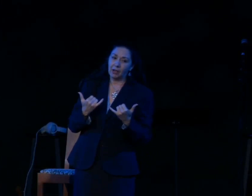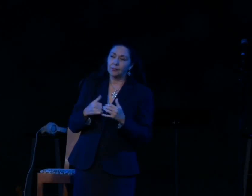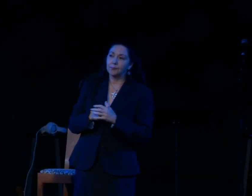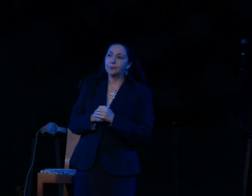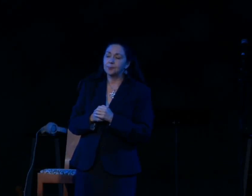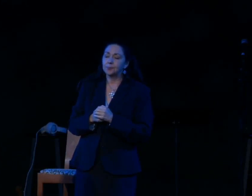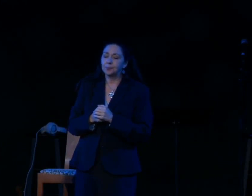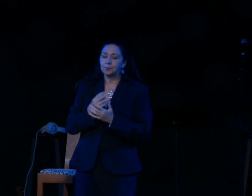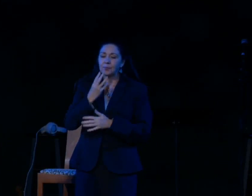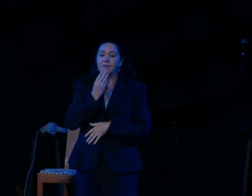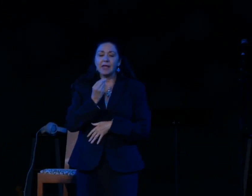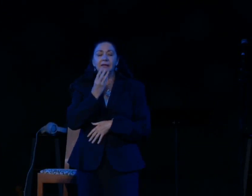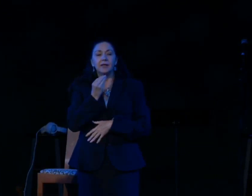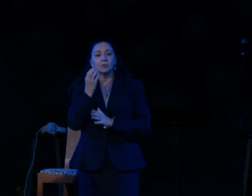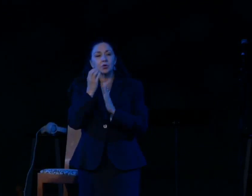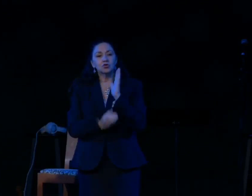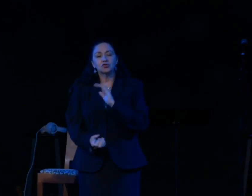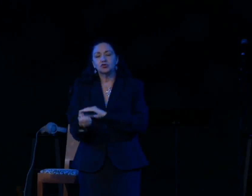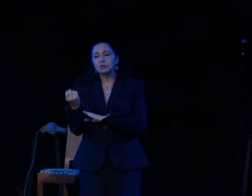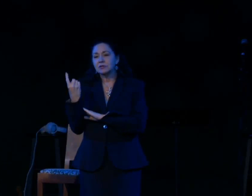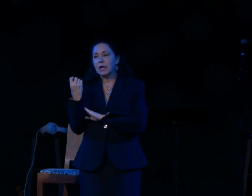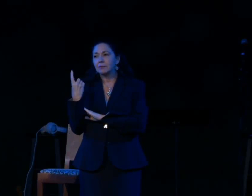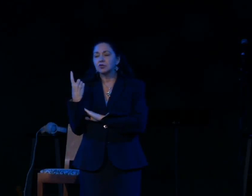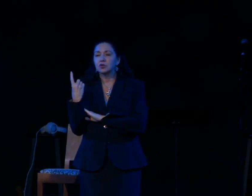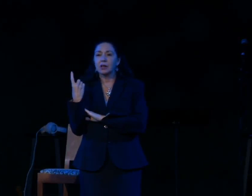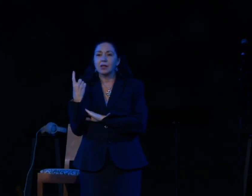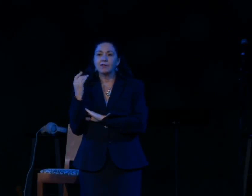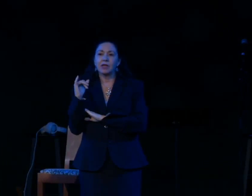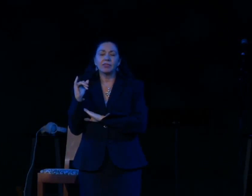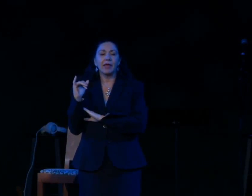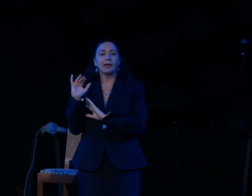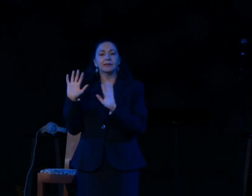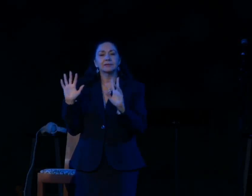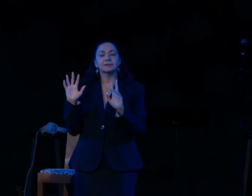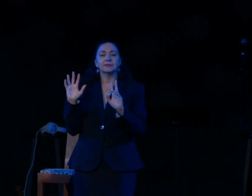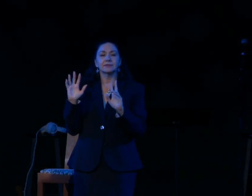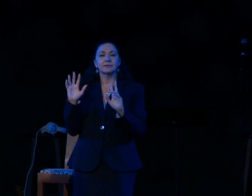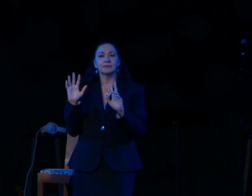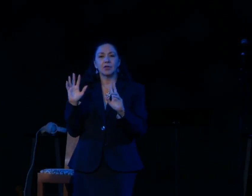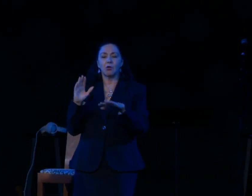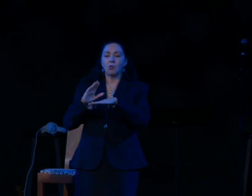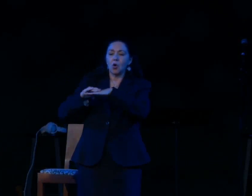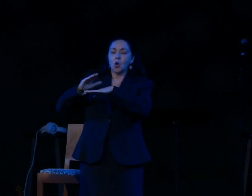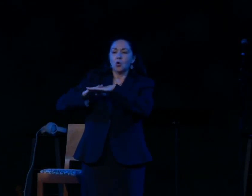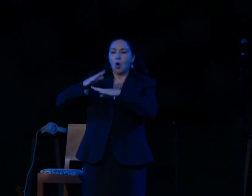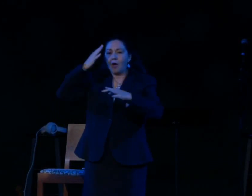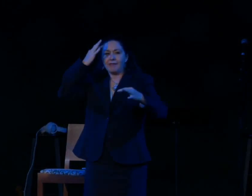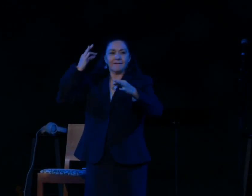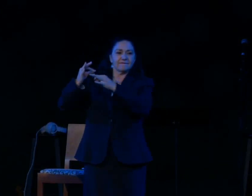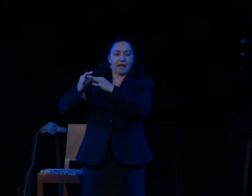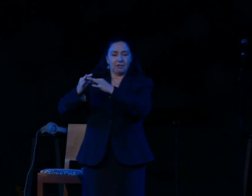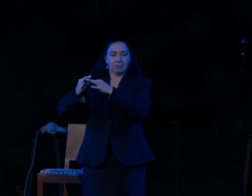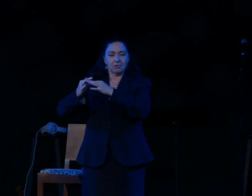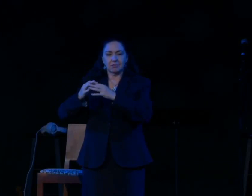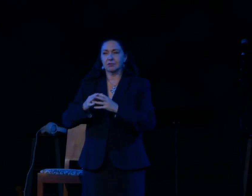In Hebrews chapter 11, it's often called the Hall of Faith or Fame.